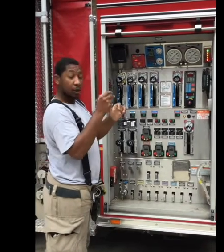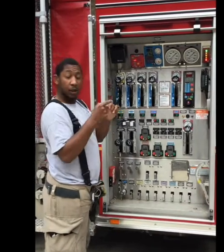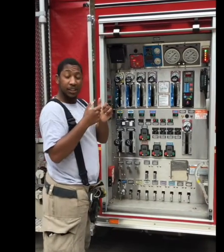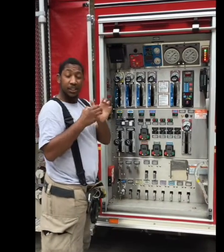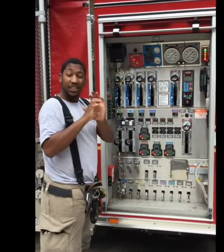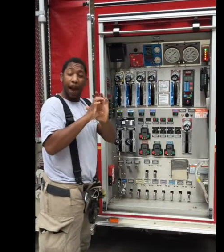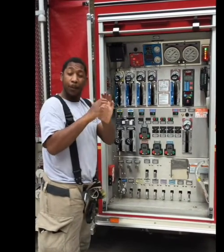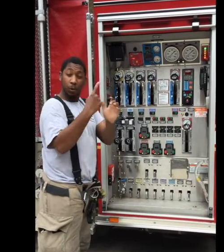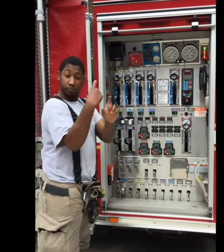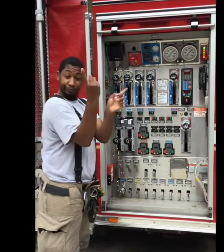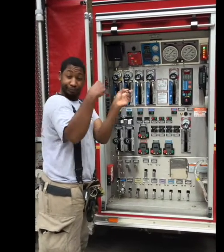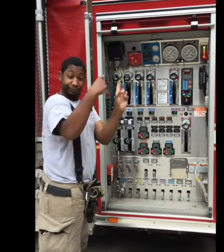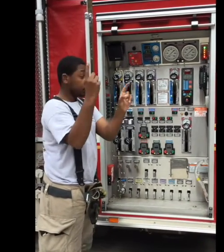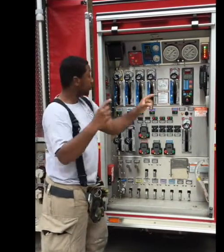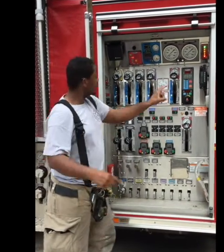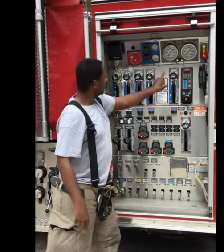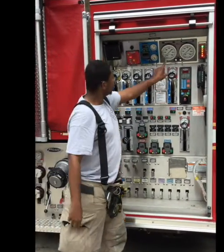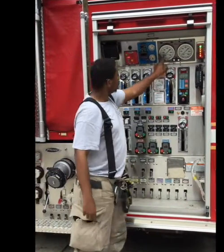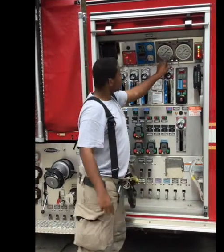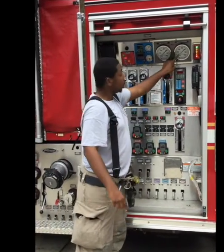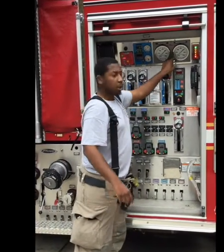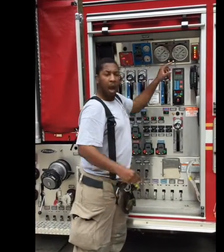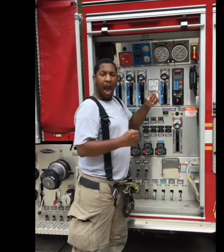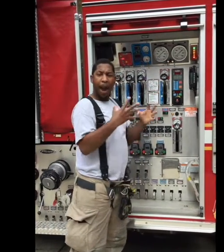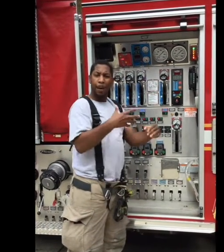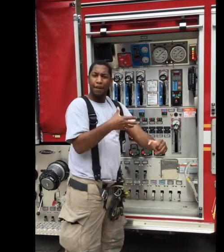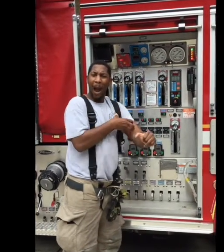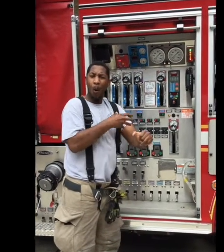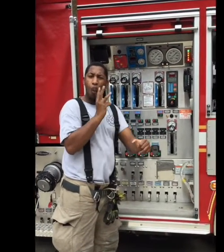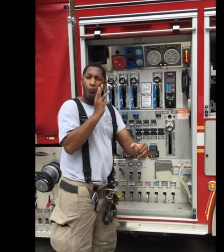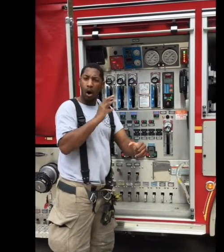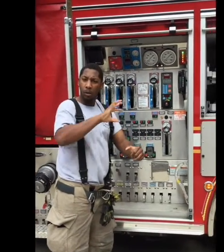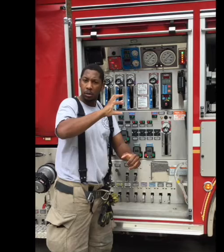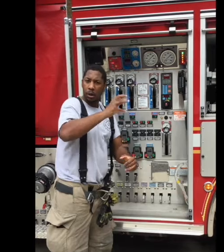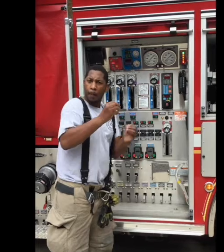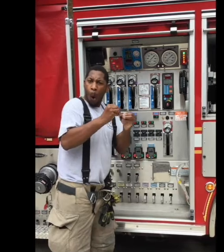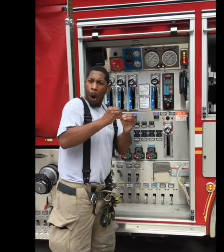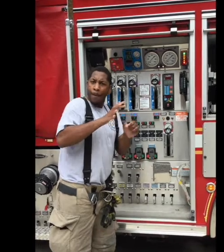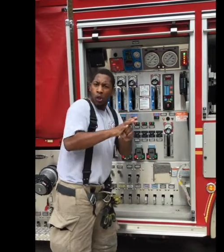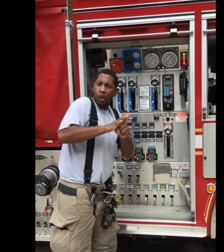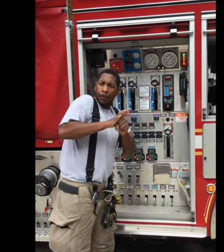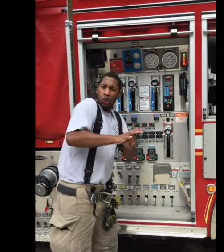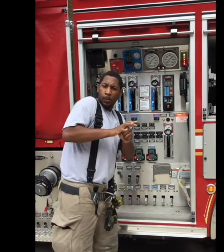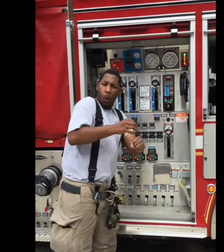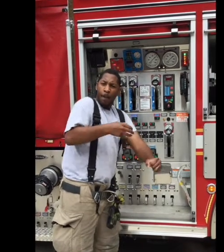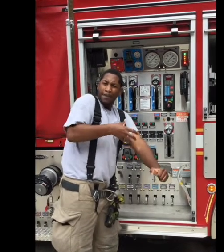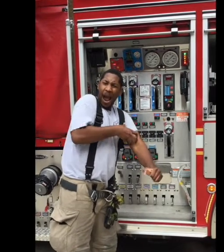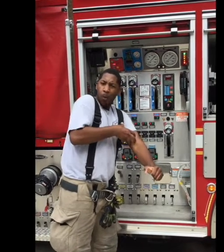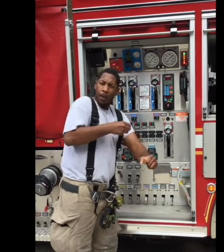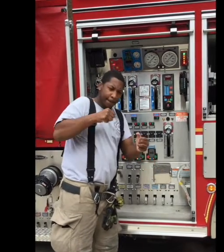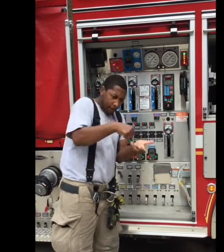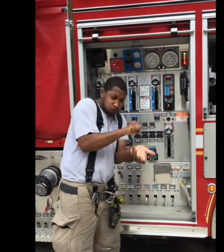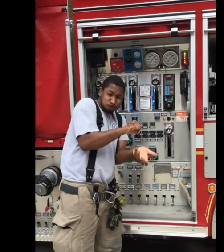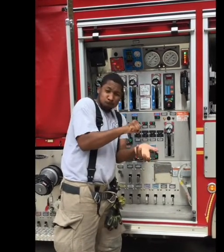with the panel. So then you have the gauges here. It shows you how much power you have, if you need more